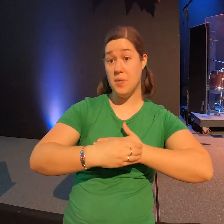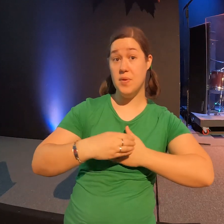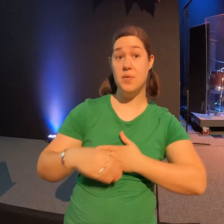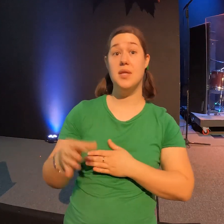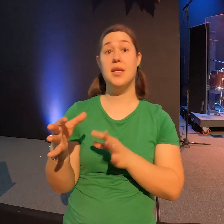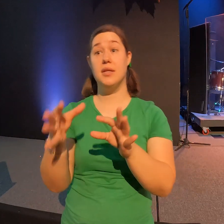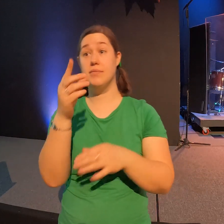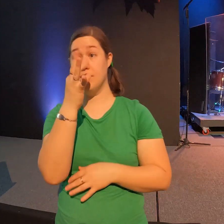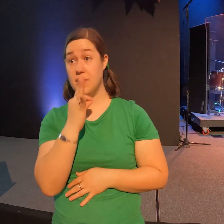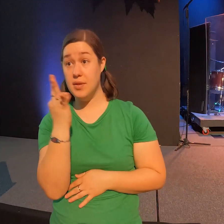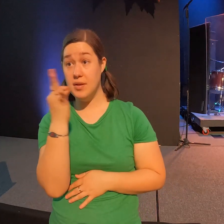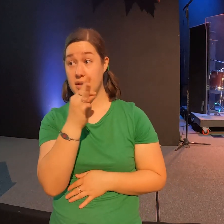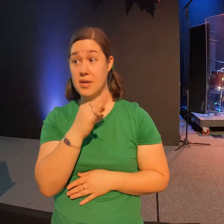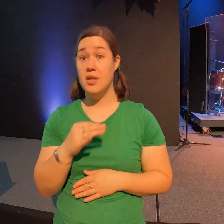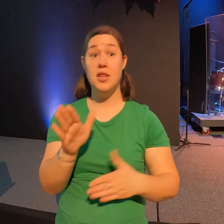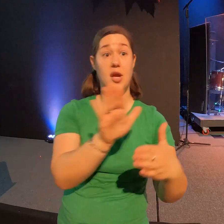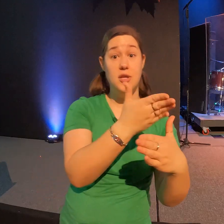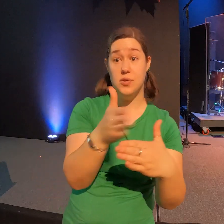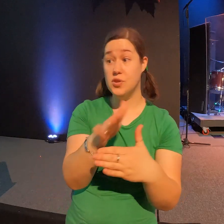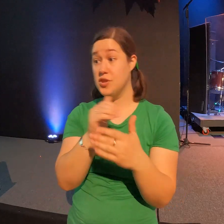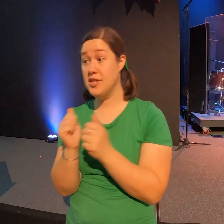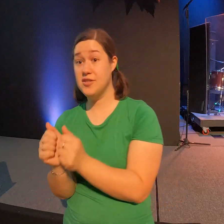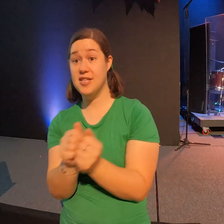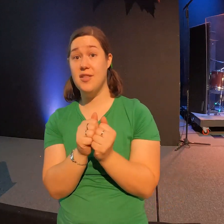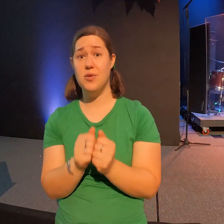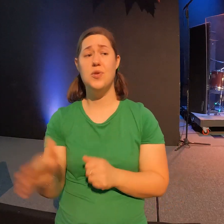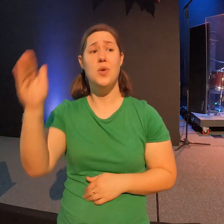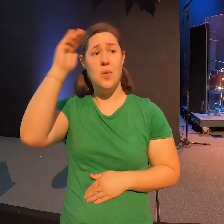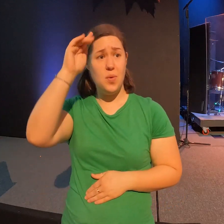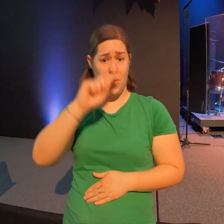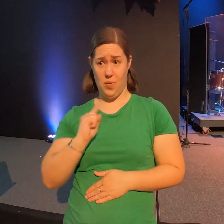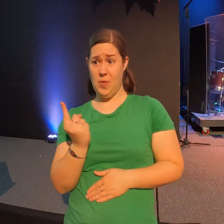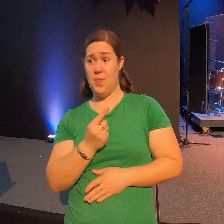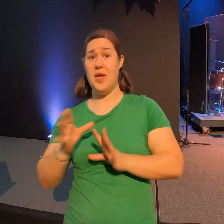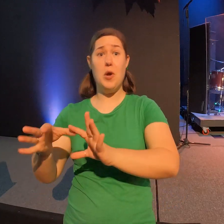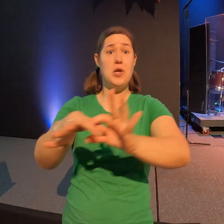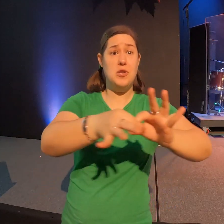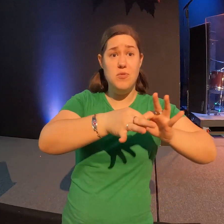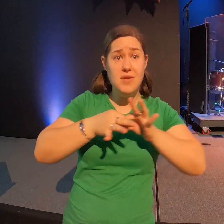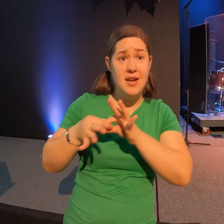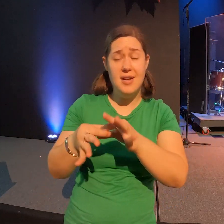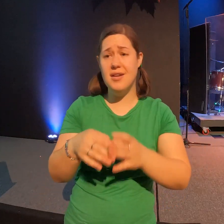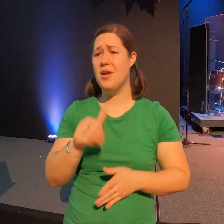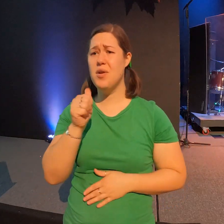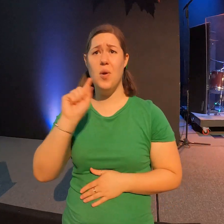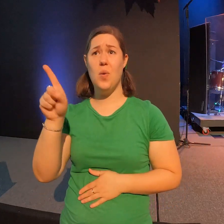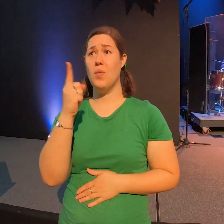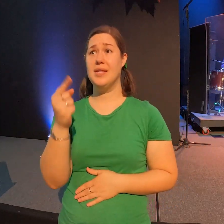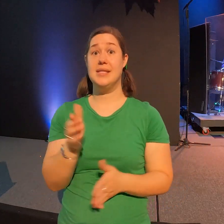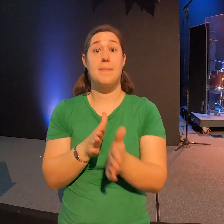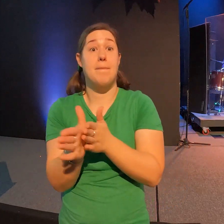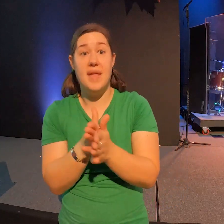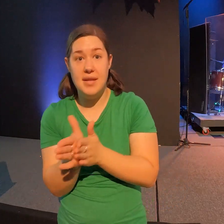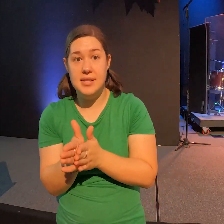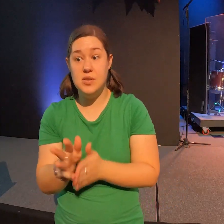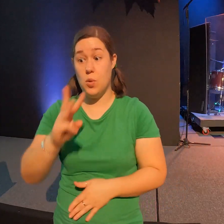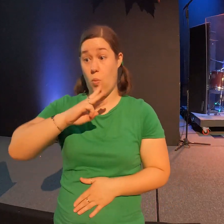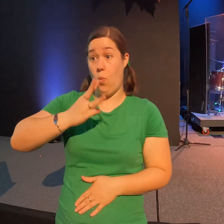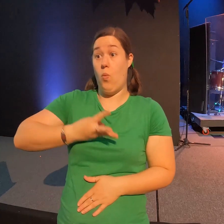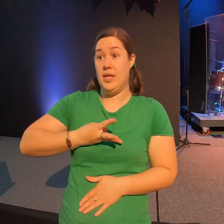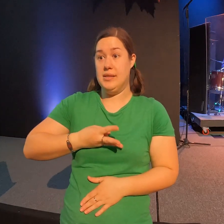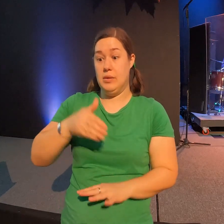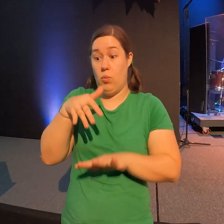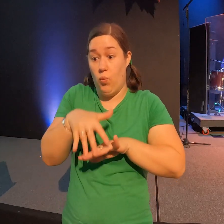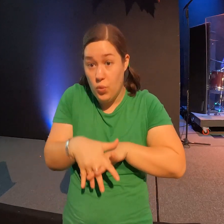that you know that we are united, not just as Methodists, Wesley rooted, but that we are united around